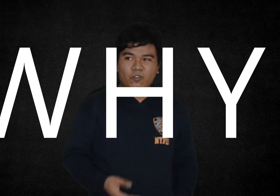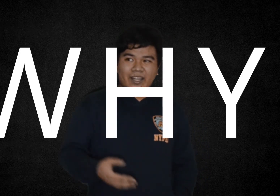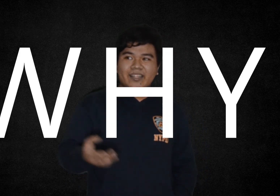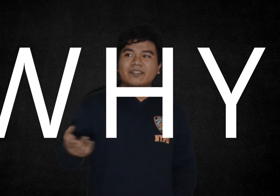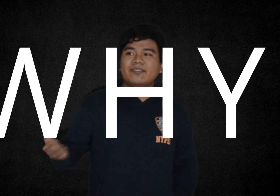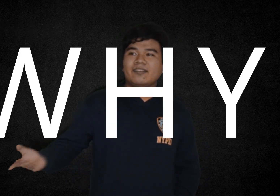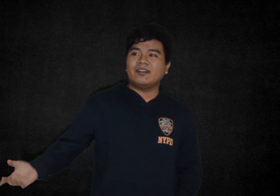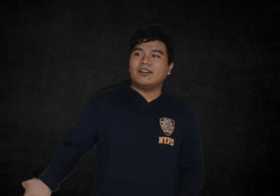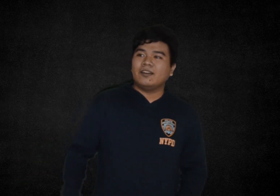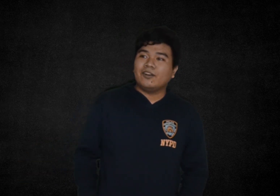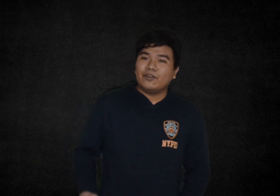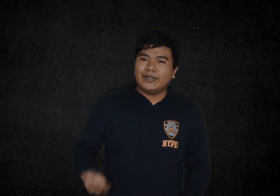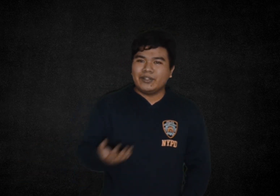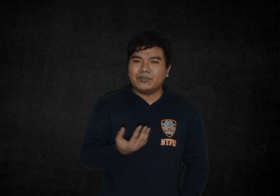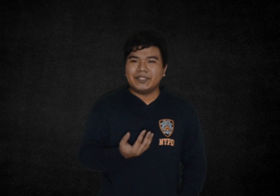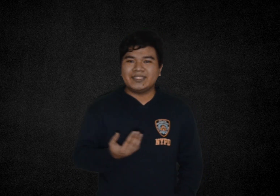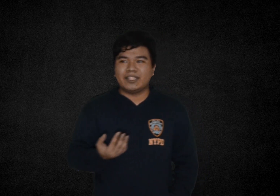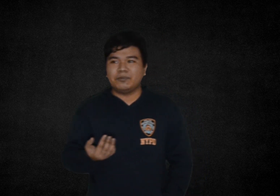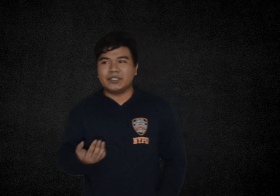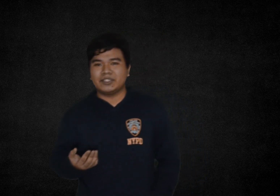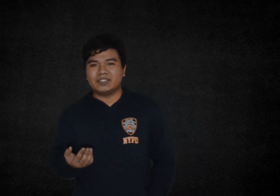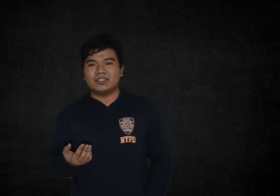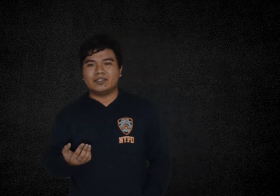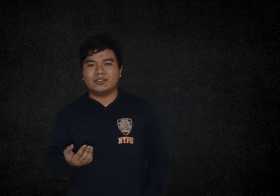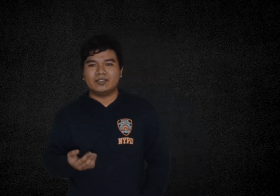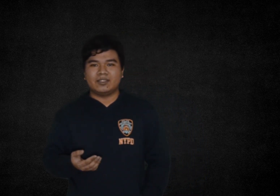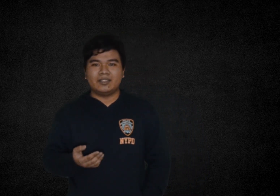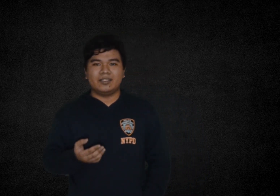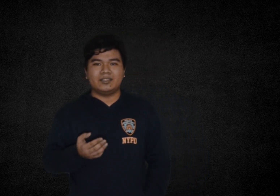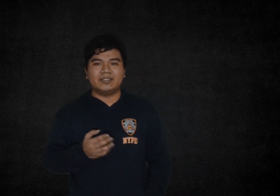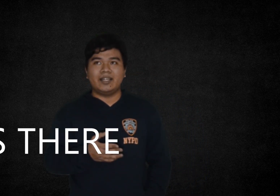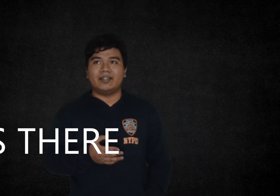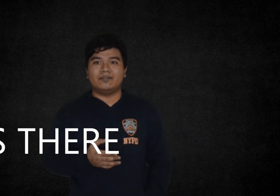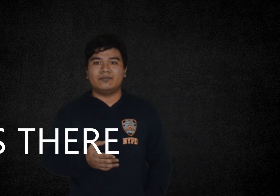Why? We don't really see it because it's there.